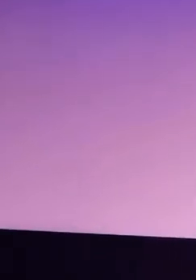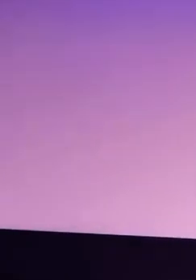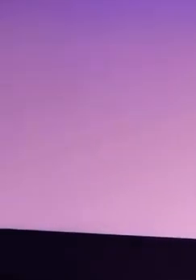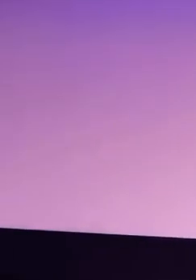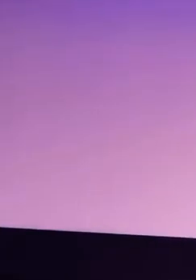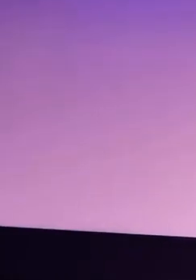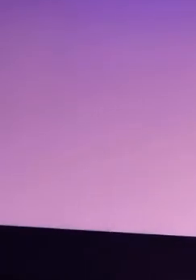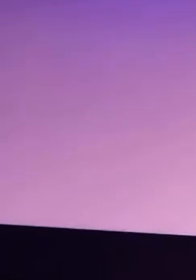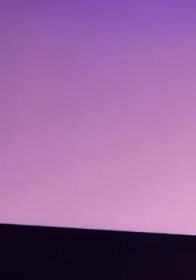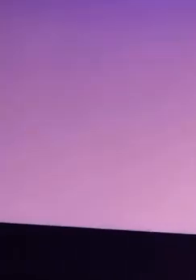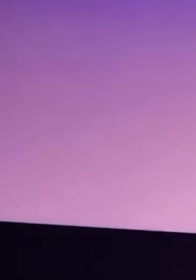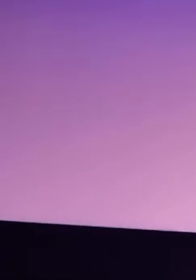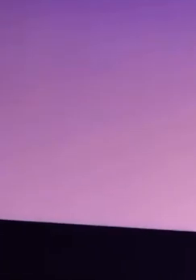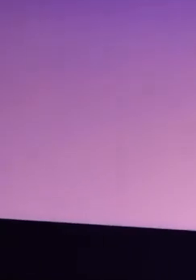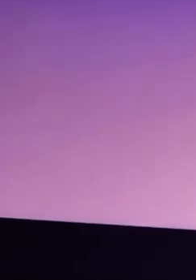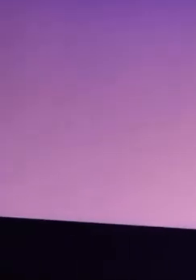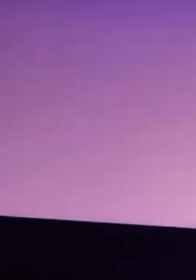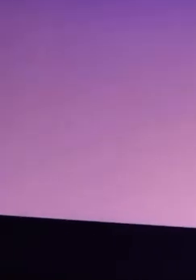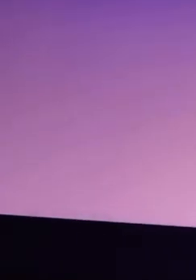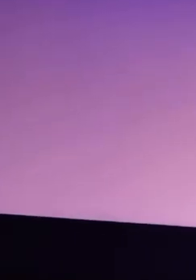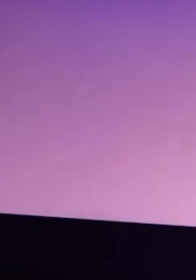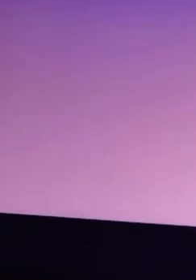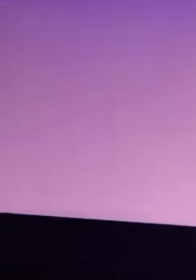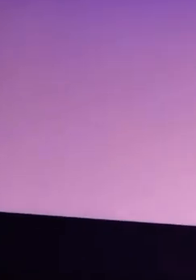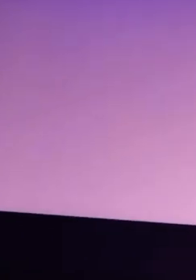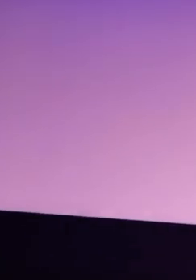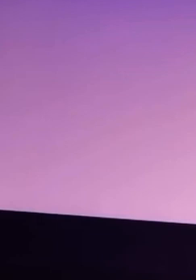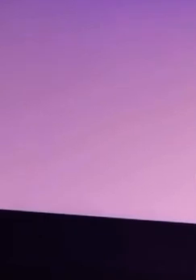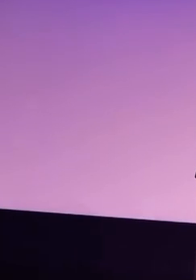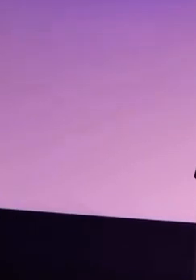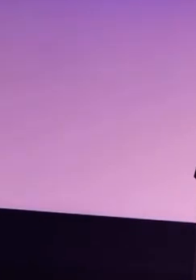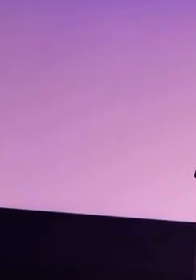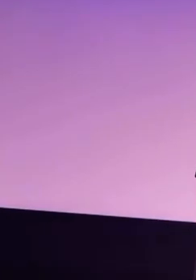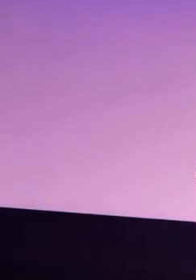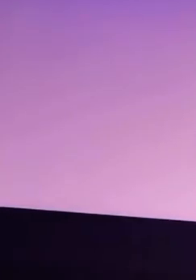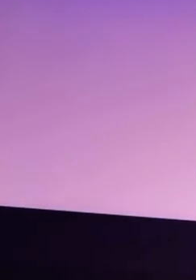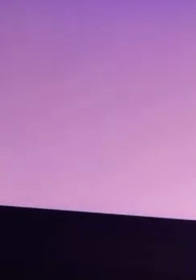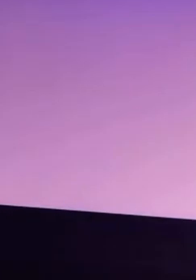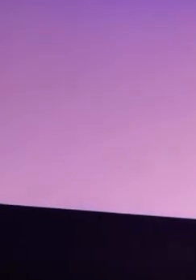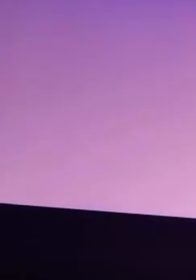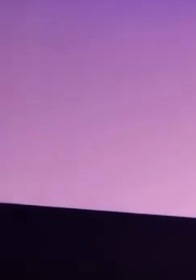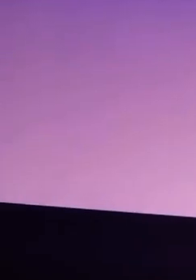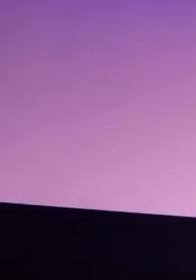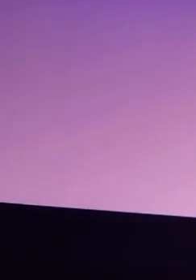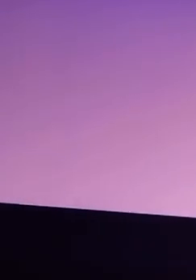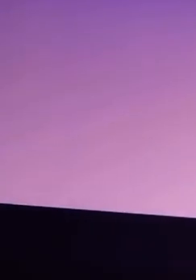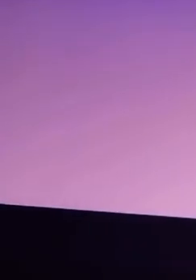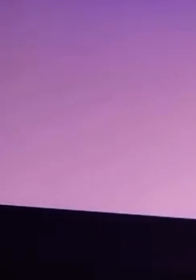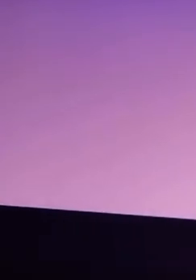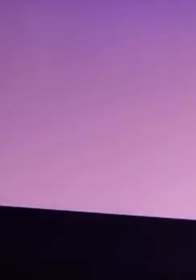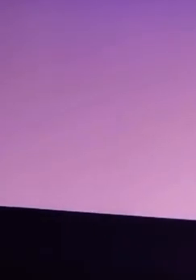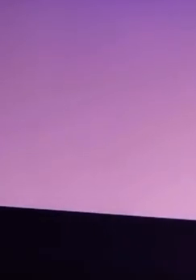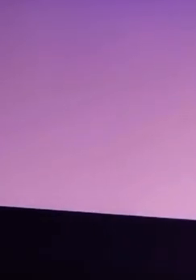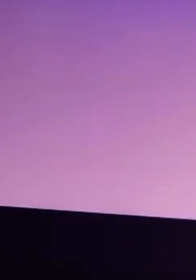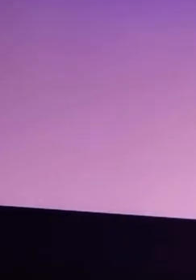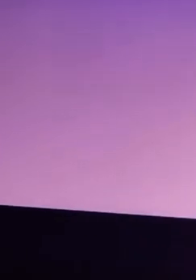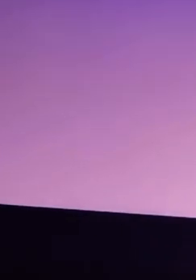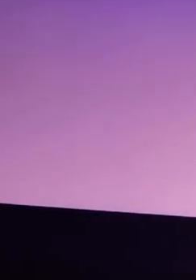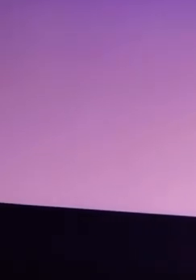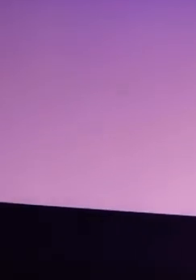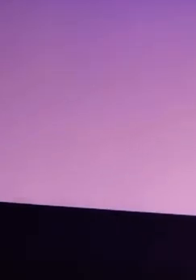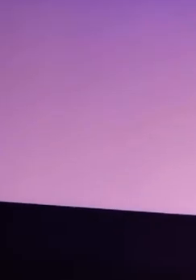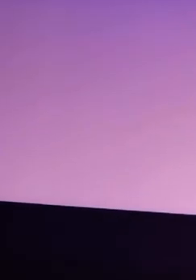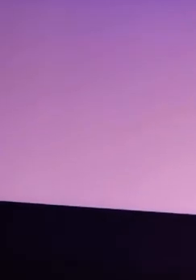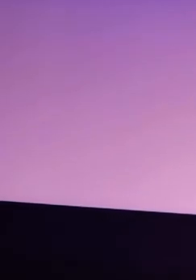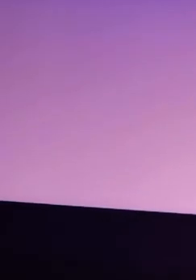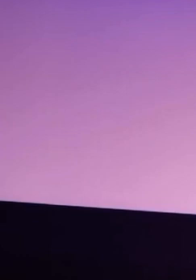poem. And sometimes, you know, I have you up here dancing or whatever, making music. Because it's important for us